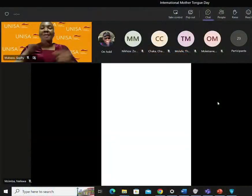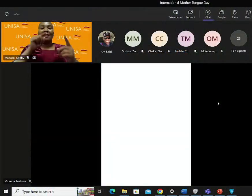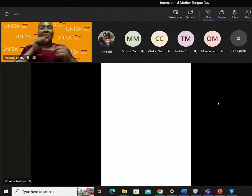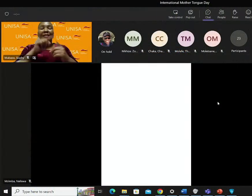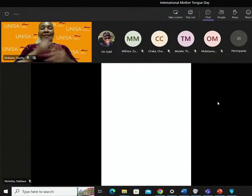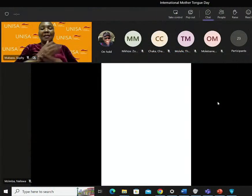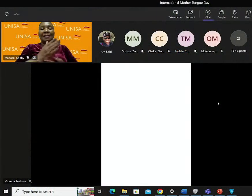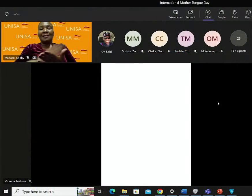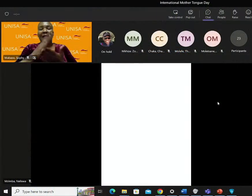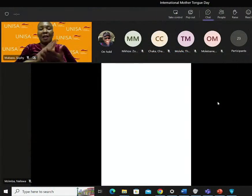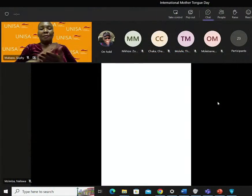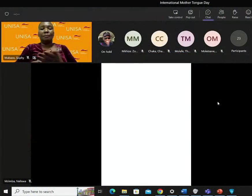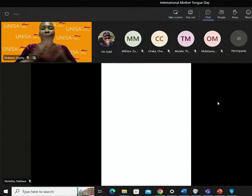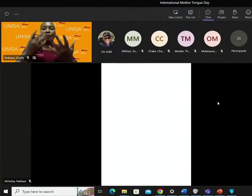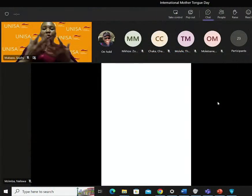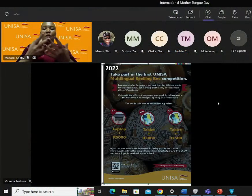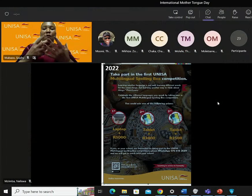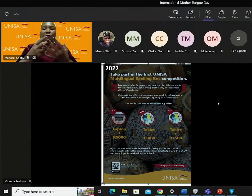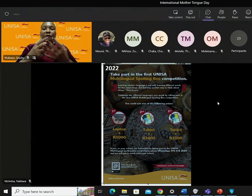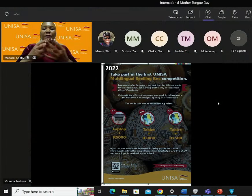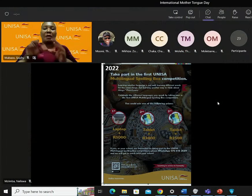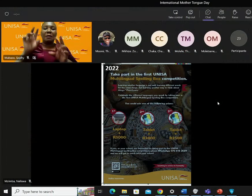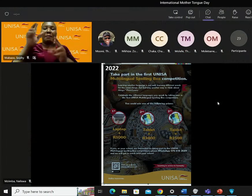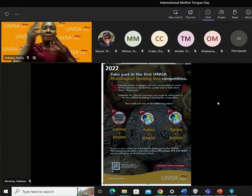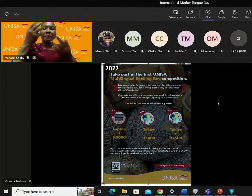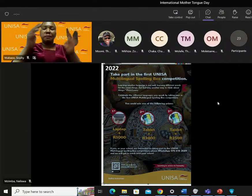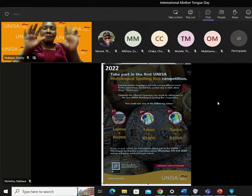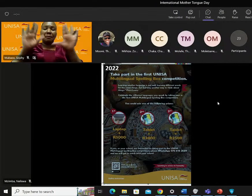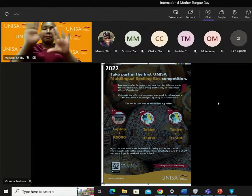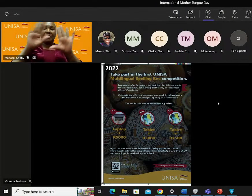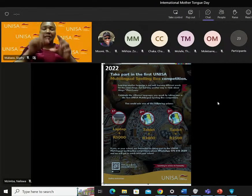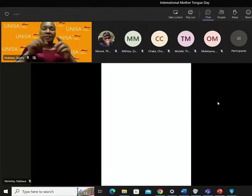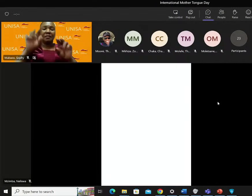the pictures to highlight the day.